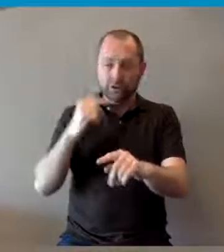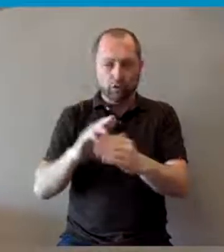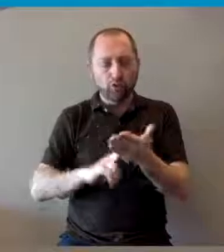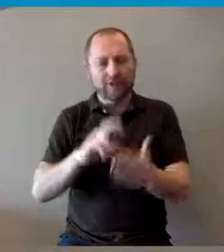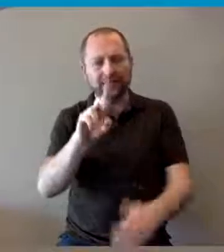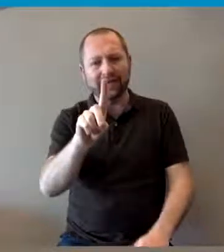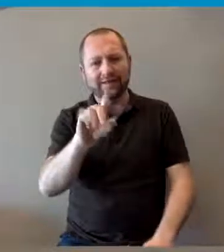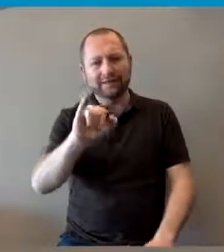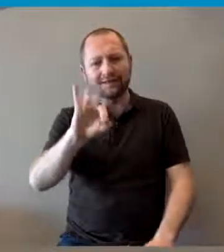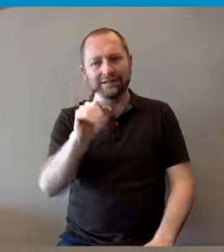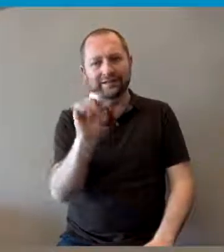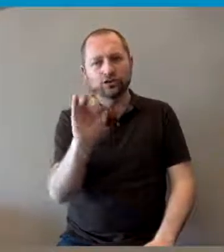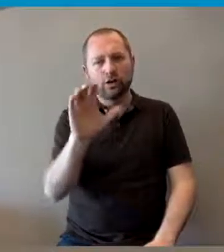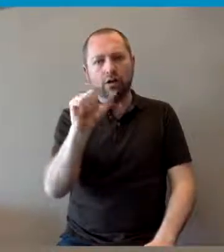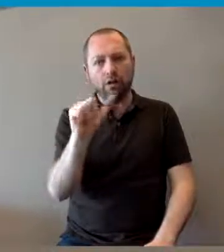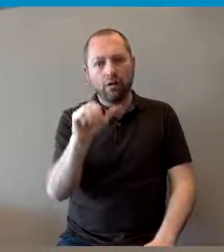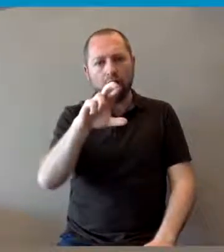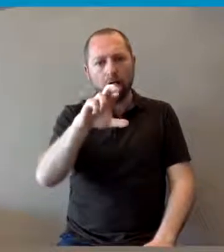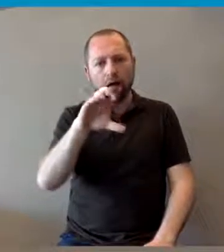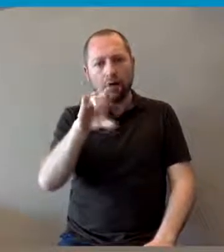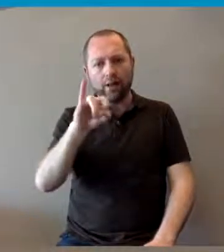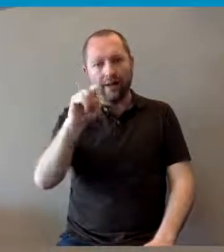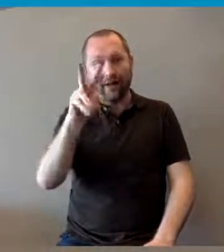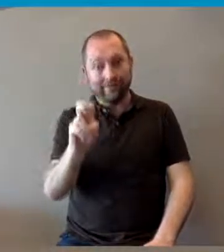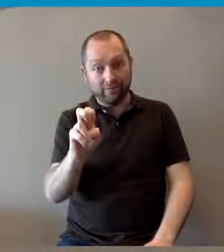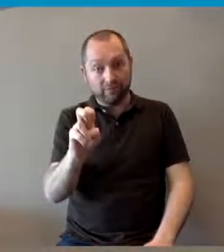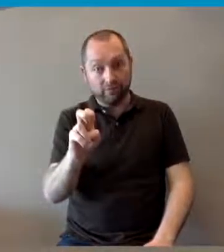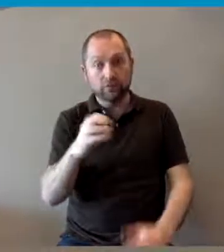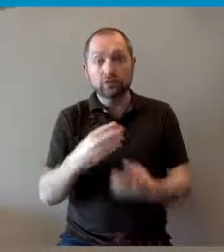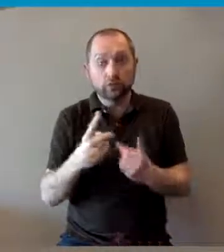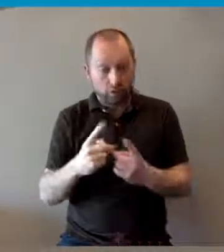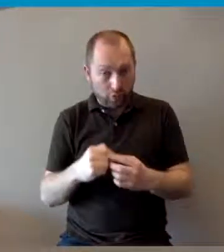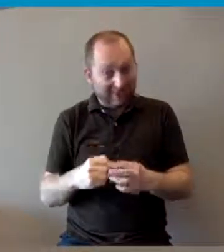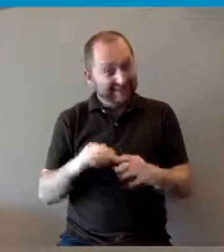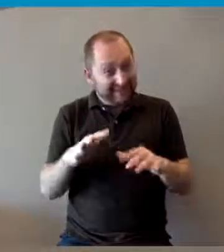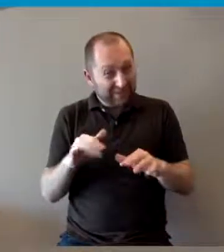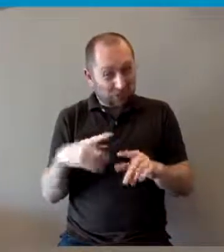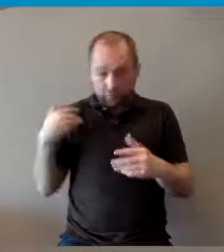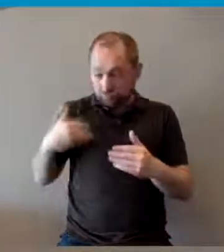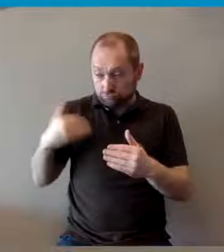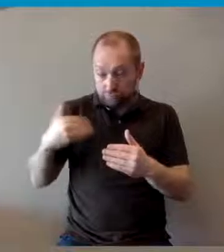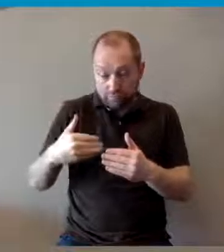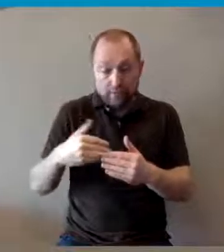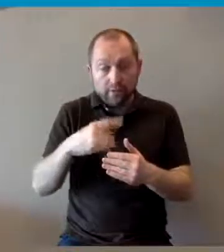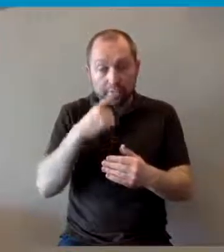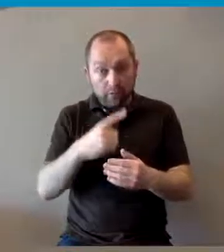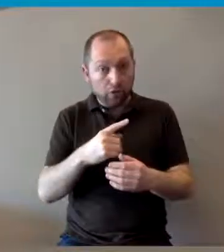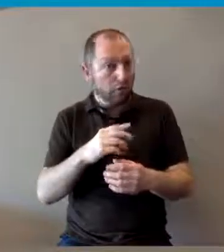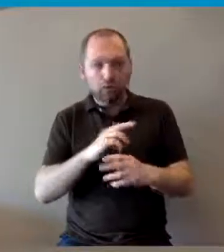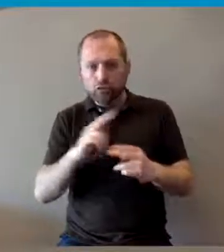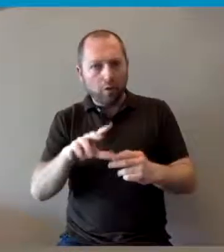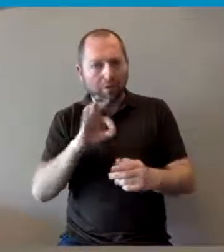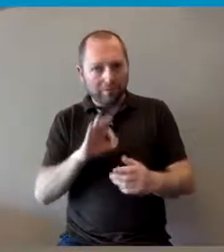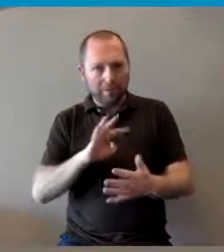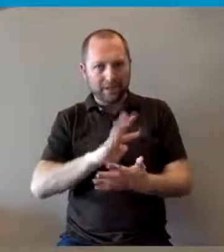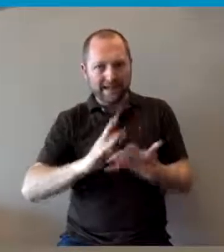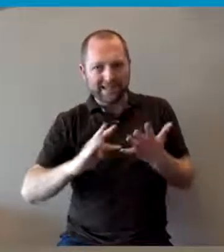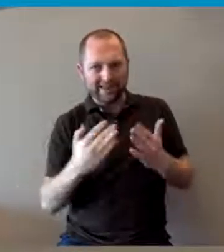Archive, repeat the steps from the beginning, but this time choose the Irish Times 1859 to 2011.